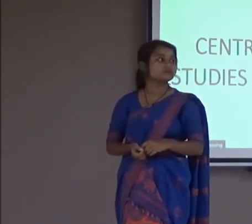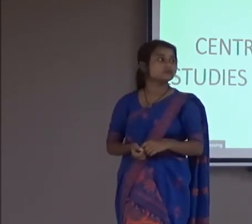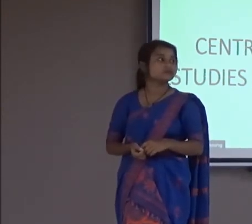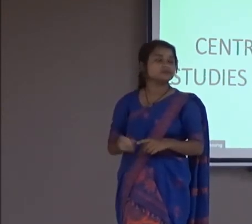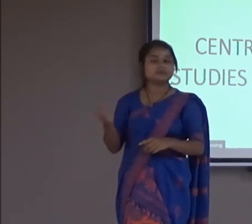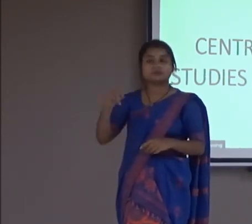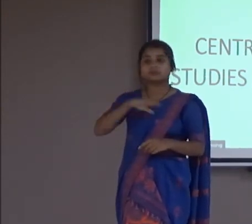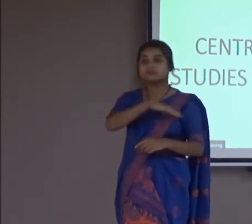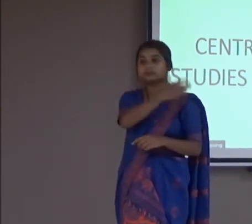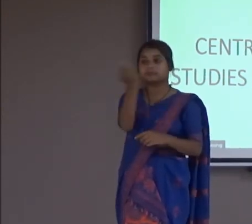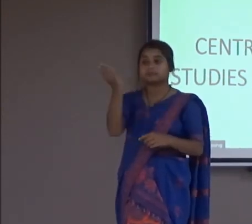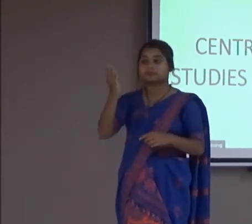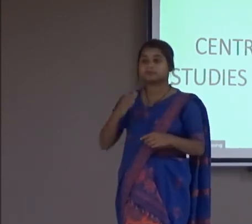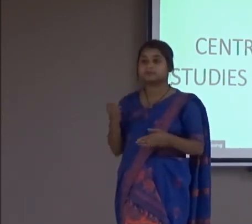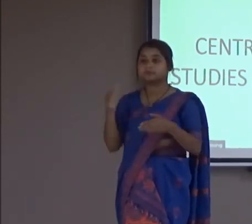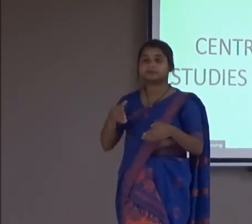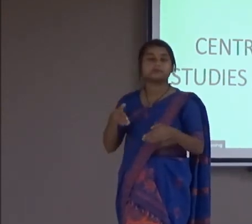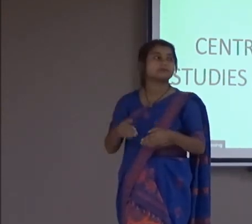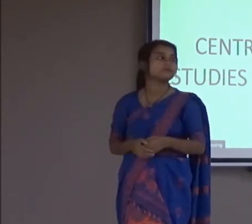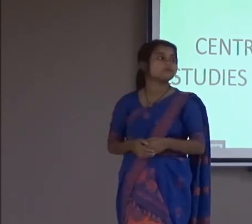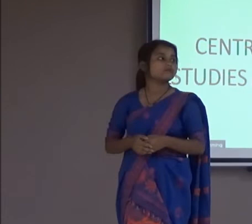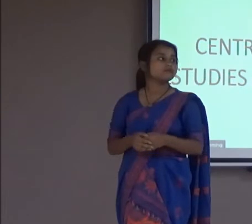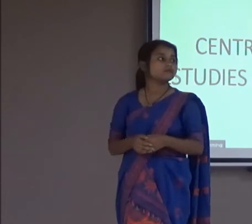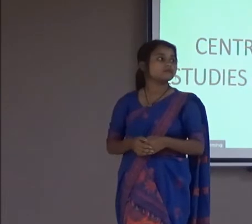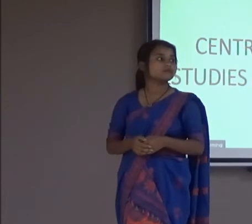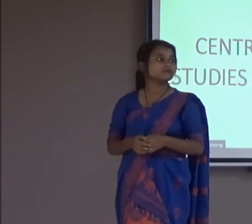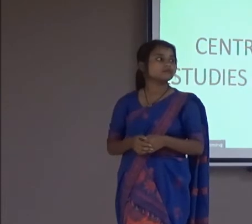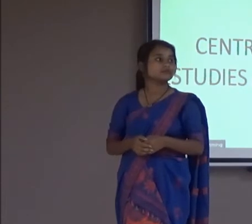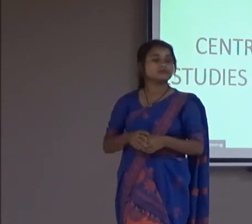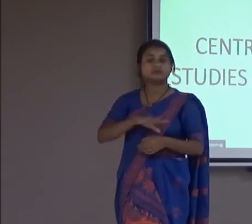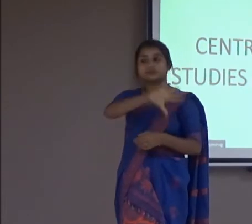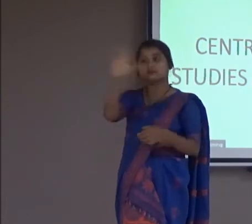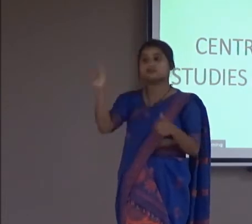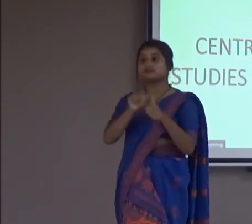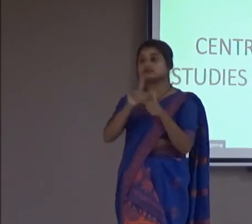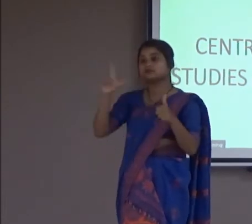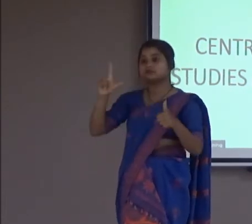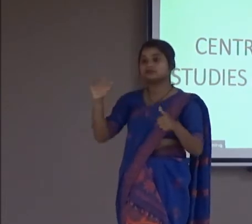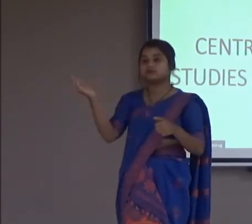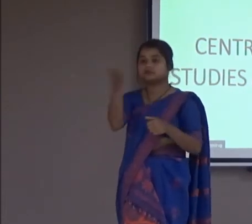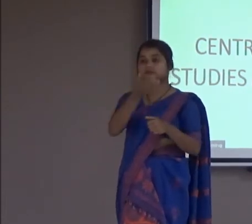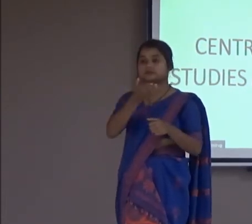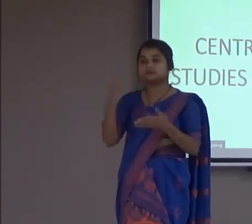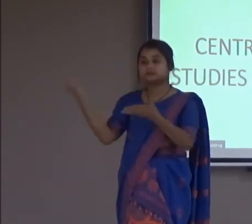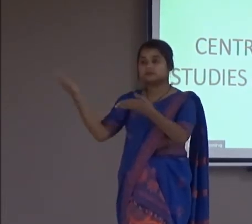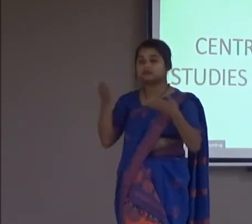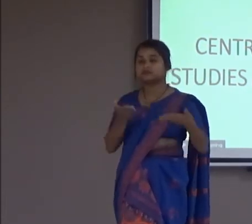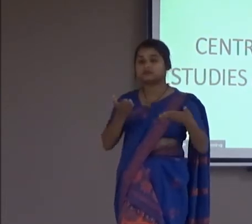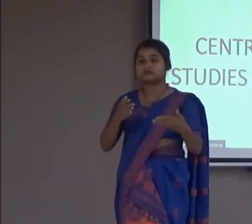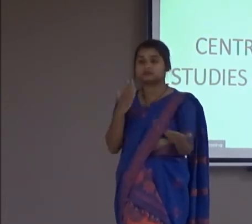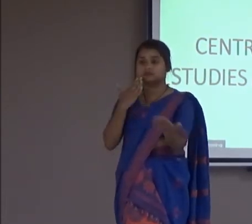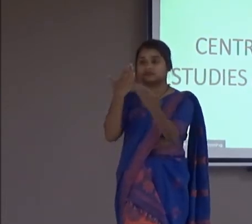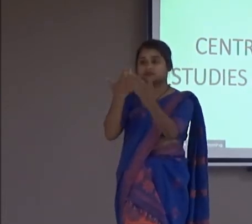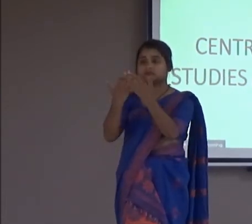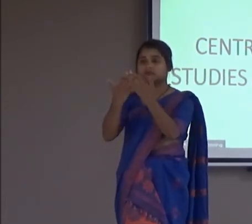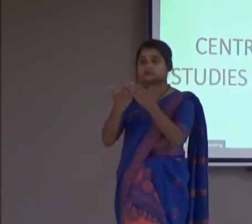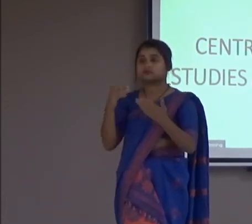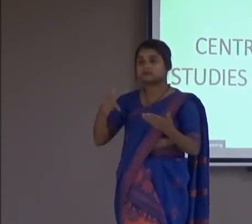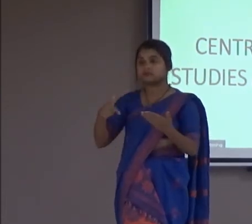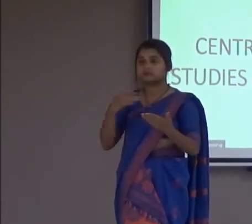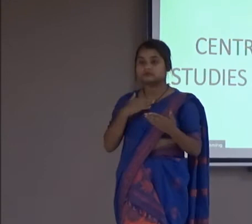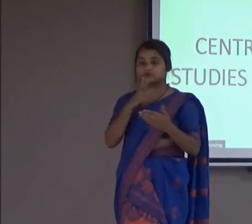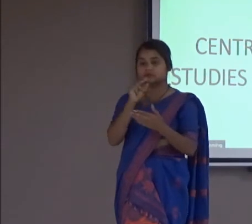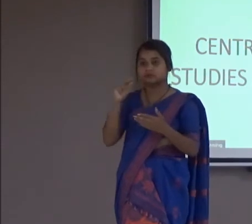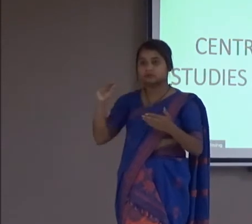the others who have come over here, the distinguished delegates, all of you, a very warm welcome, and thank you very much for giving me